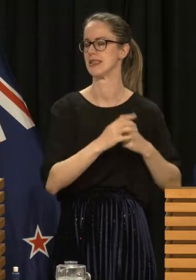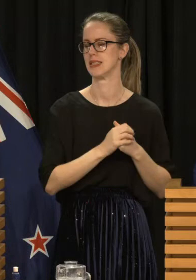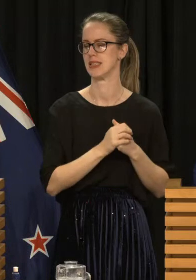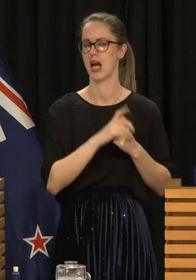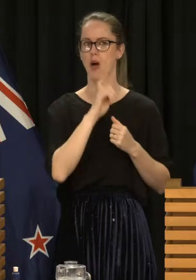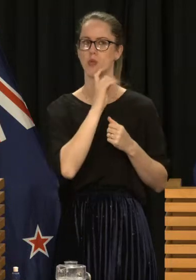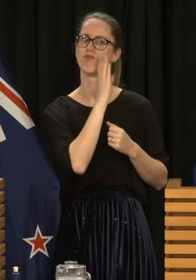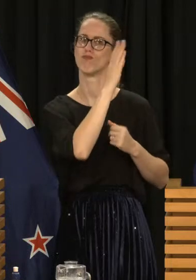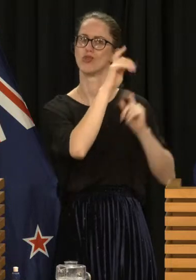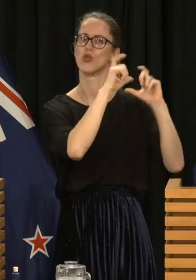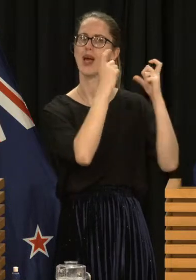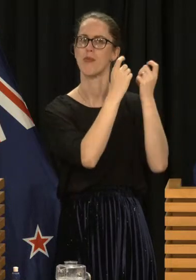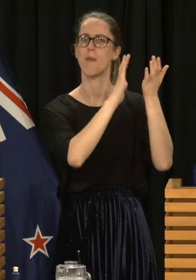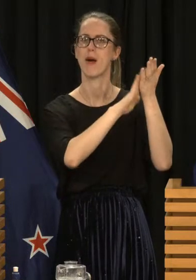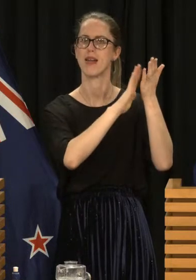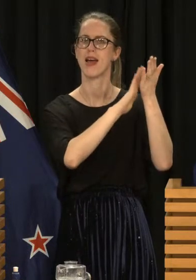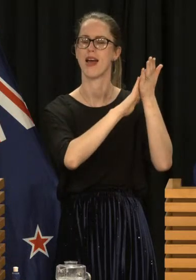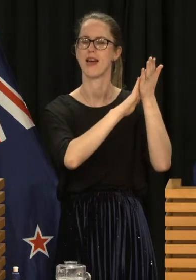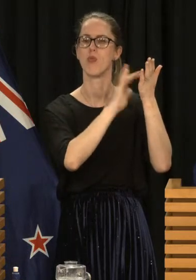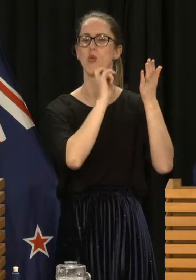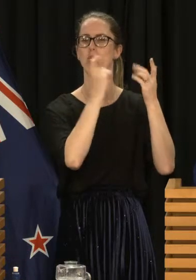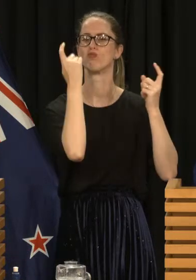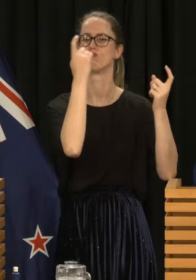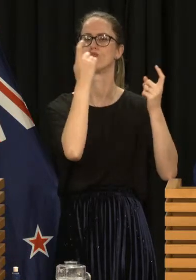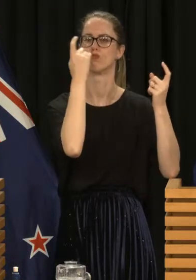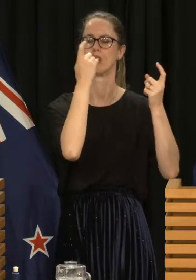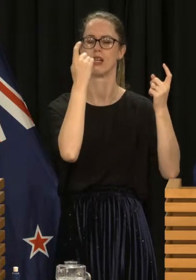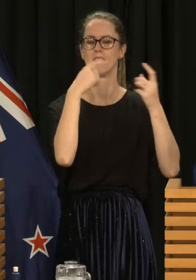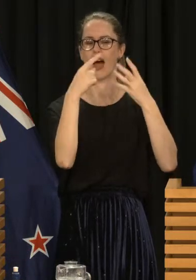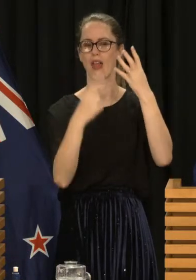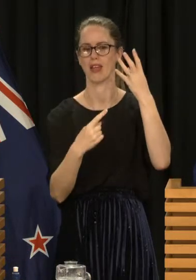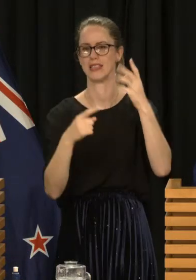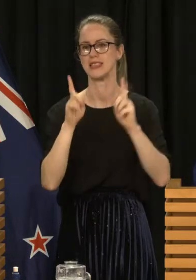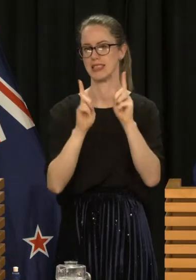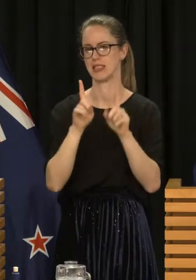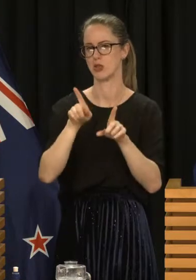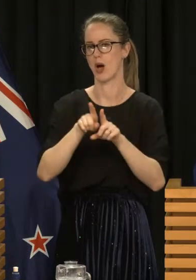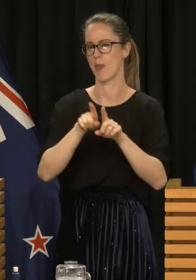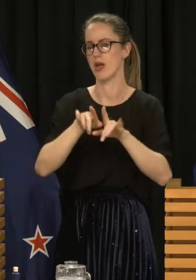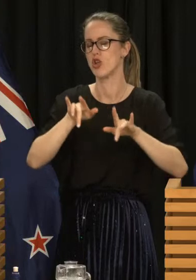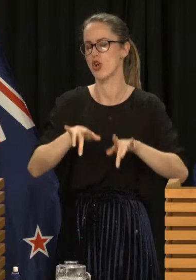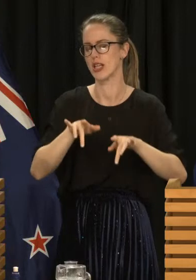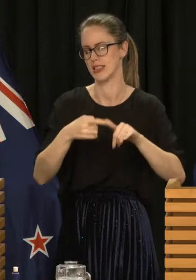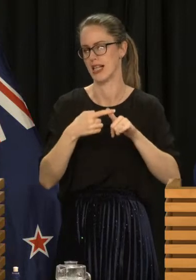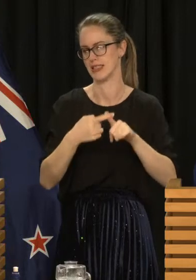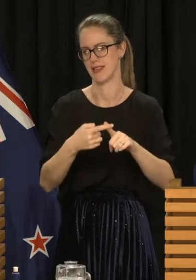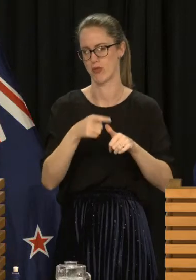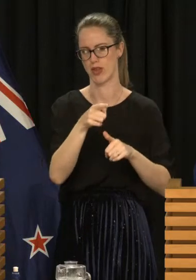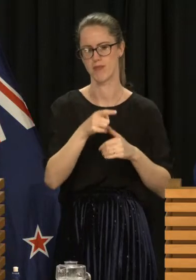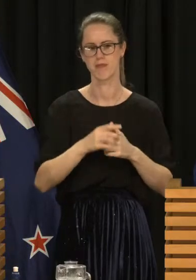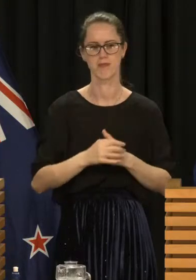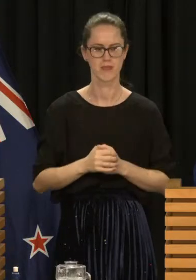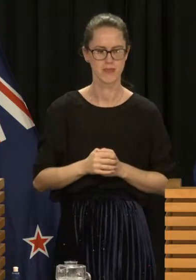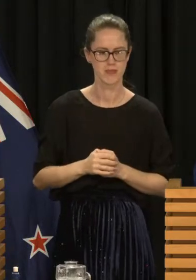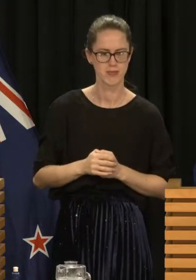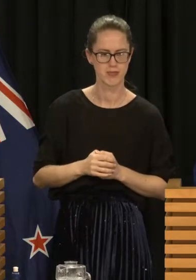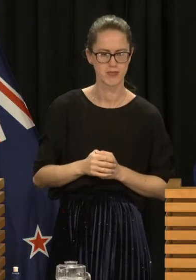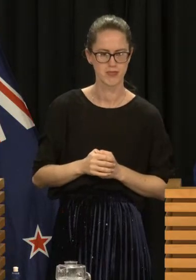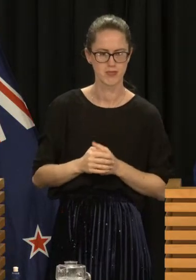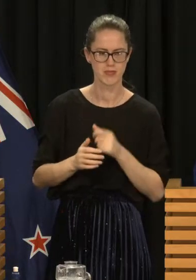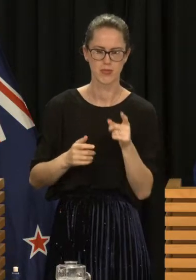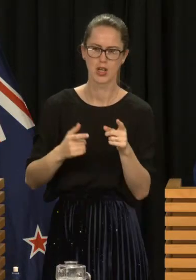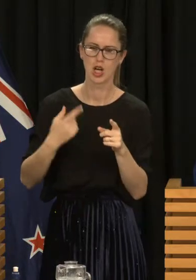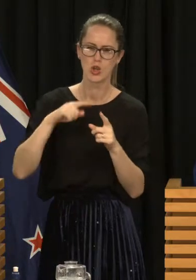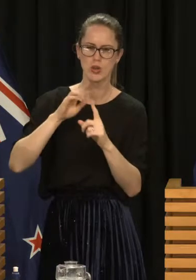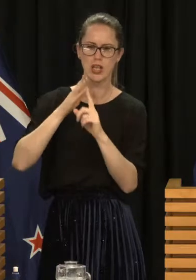be taking that directly to Cabinet on Monday. We will be considering those other issues as well, but I haven't got a specific time frame on those yet. The reason that you're targeting